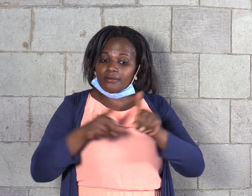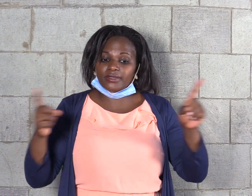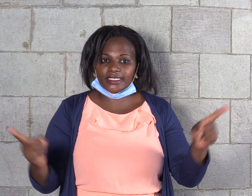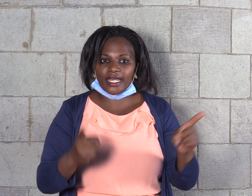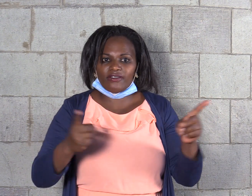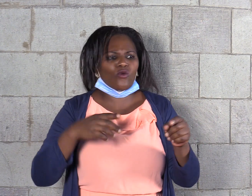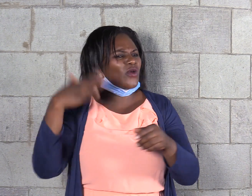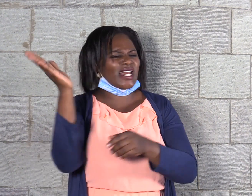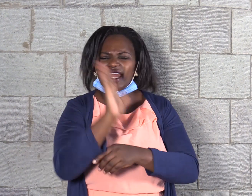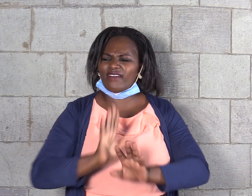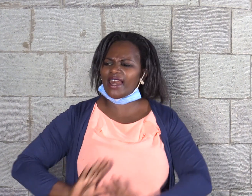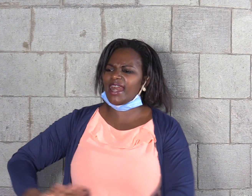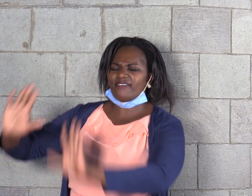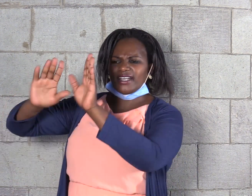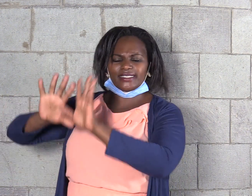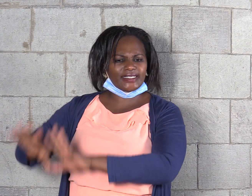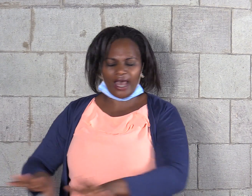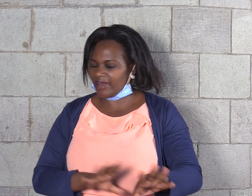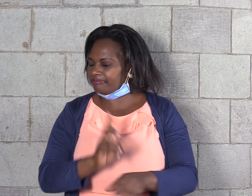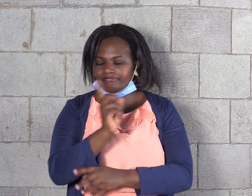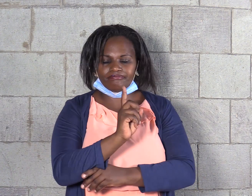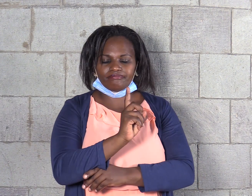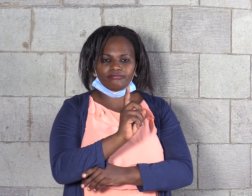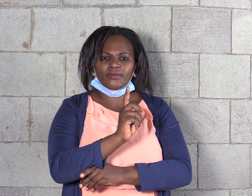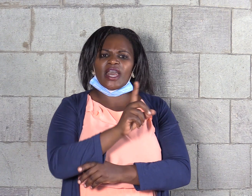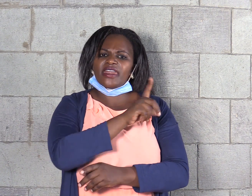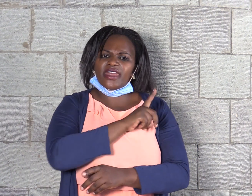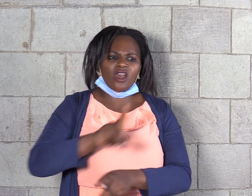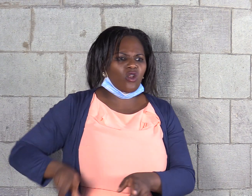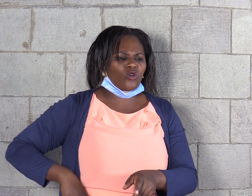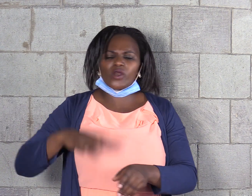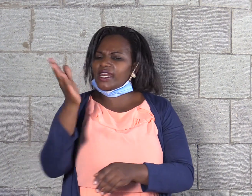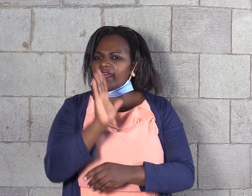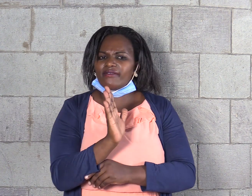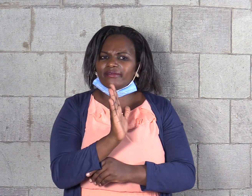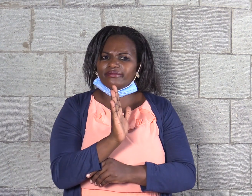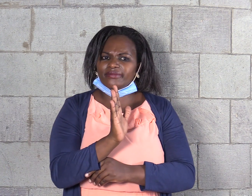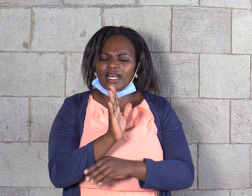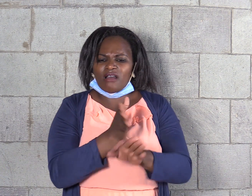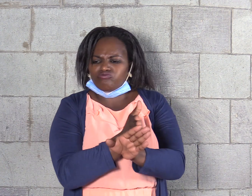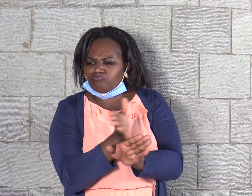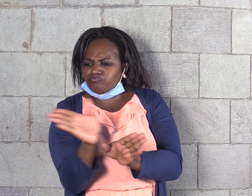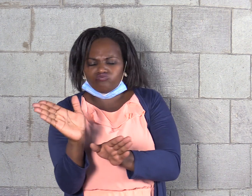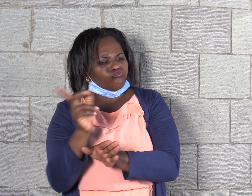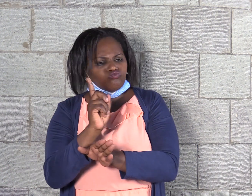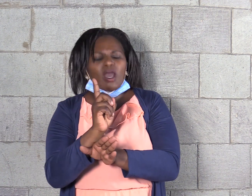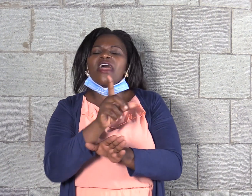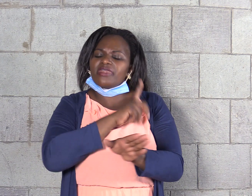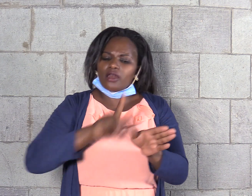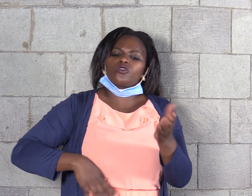leave his animals get hurt, who will never leave his animals go astray. The Lord will take care of us. No